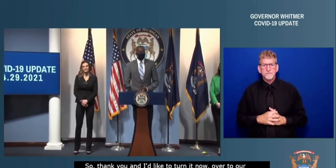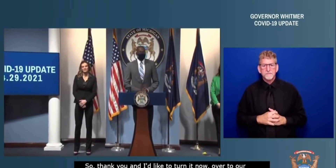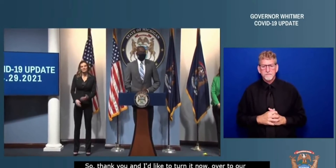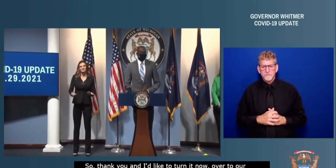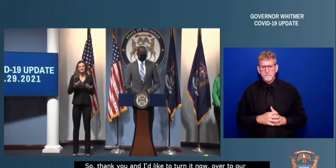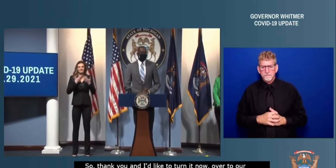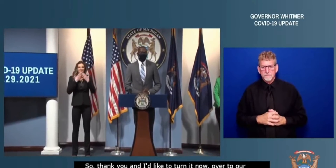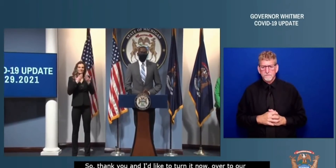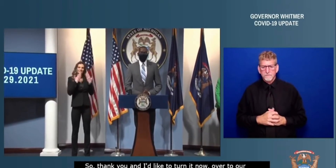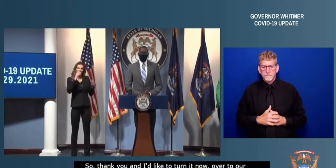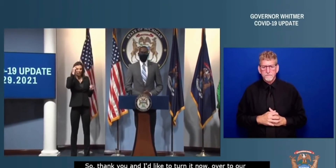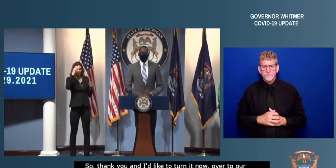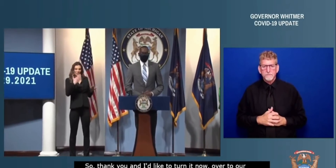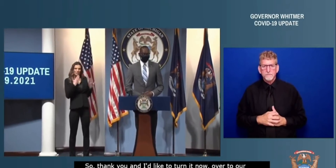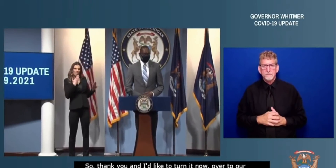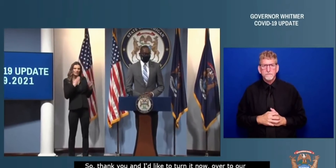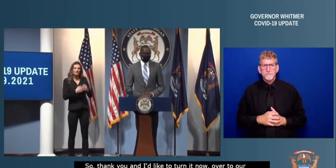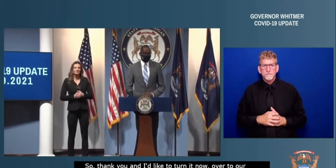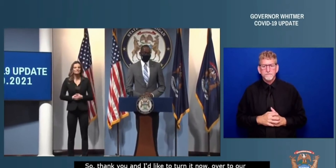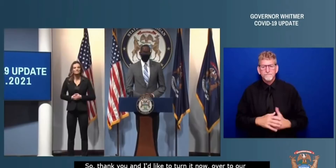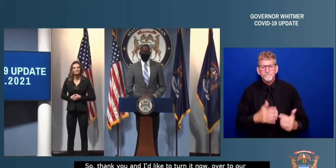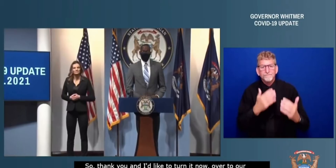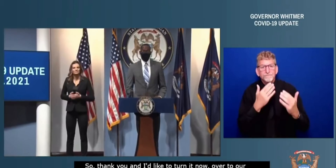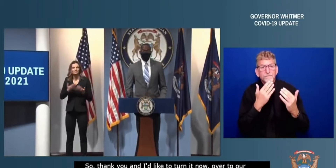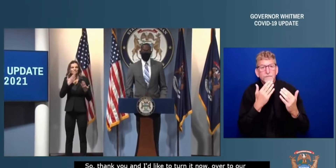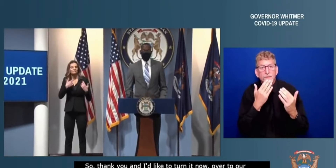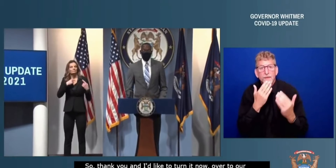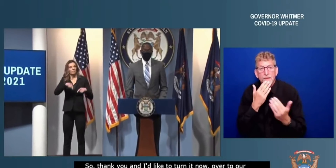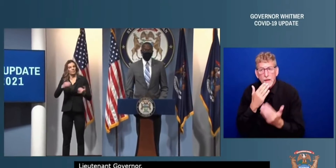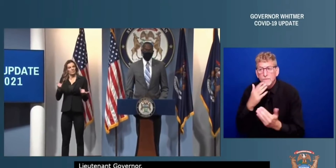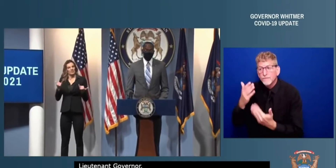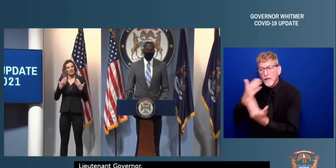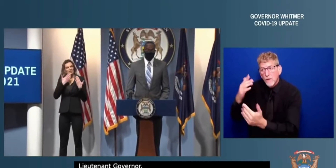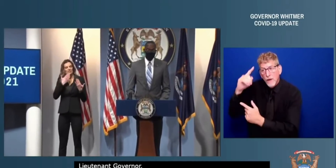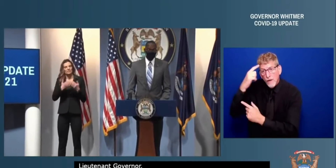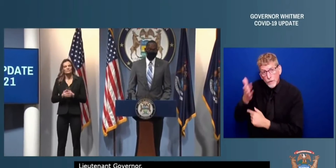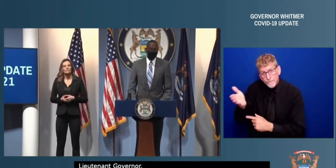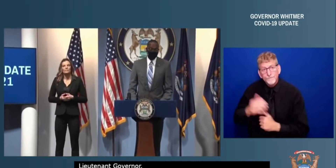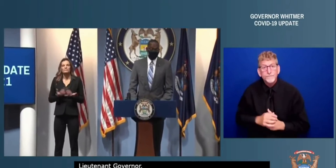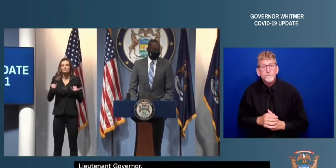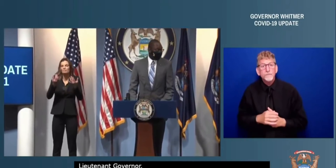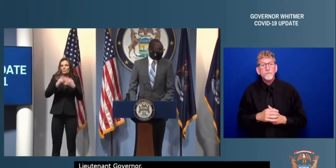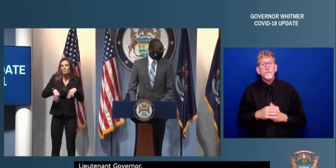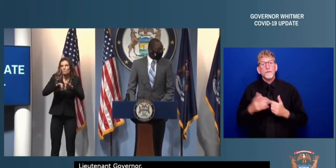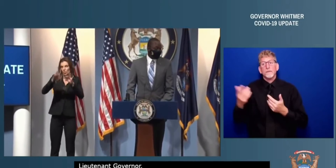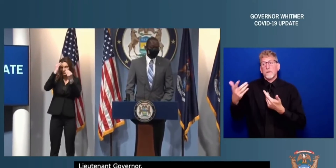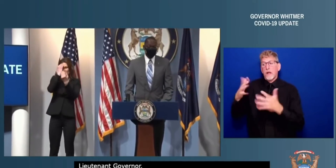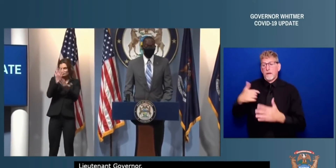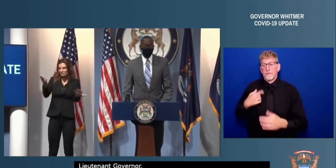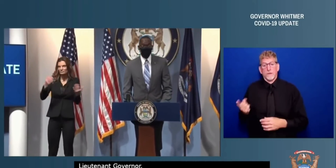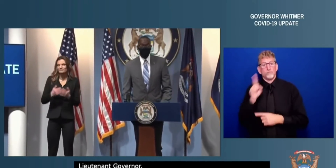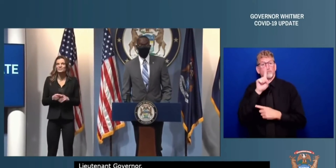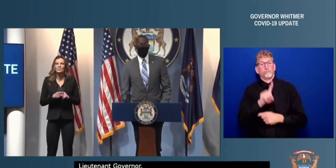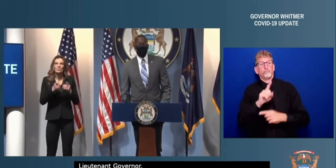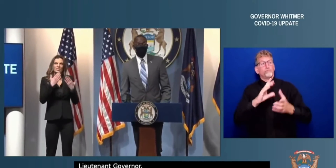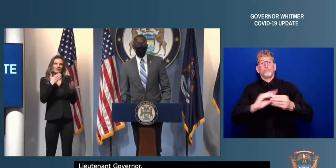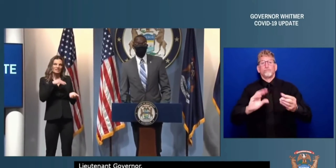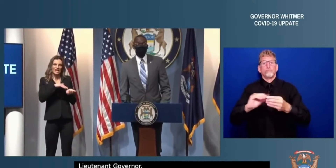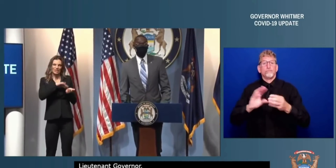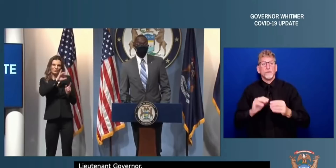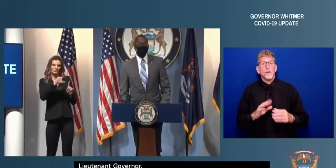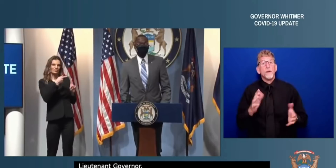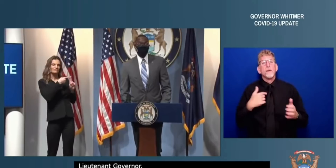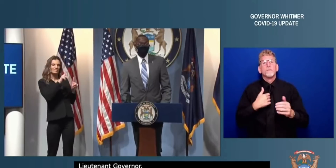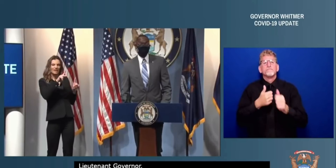Thank you, Governor, for having me today join this COVID-19 update to share this important progress. I also want to acknowledge Dr. Jonae Caldoun, our Chief